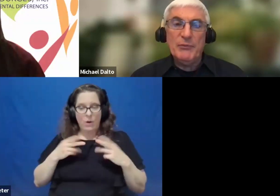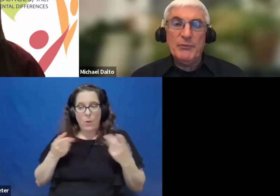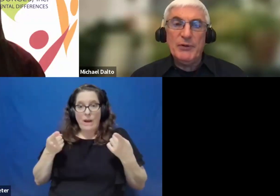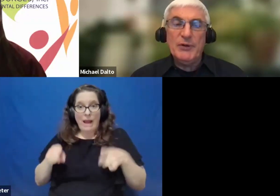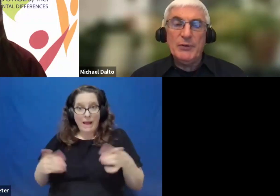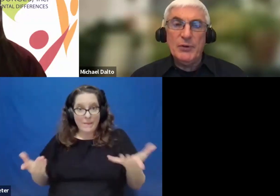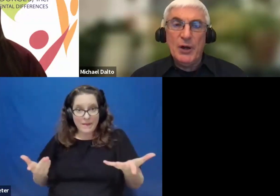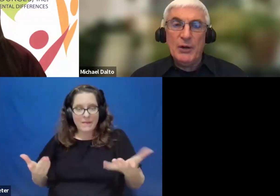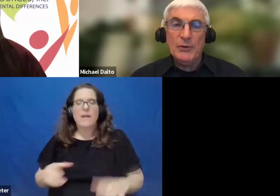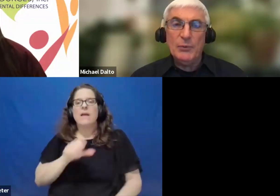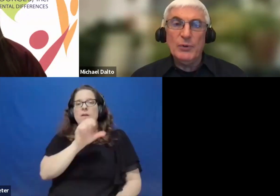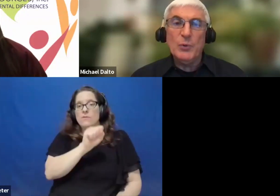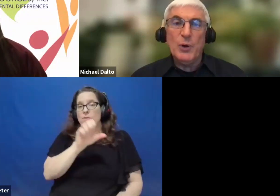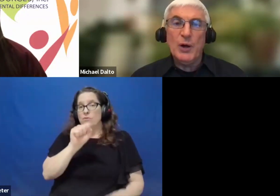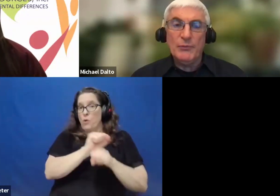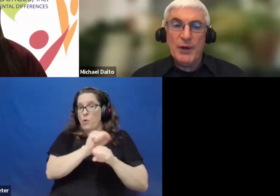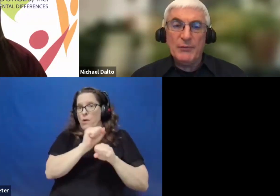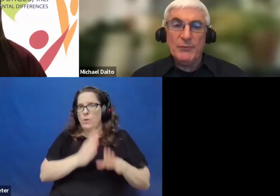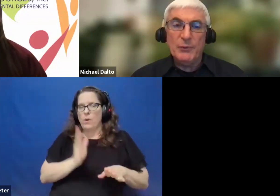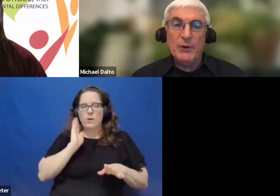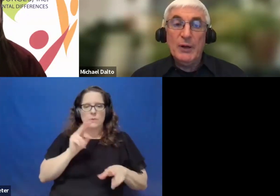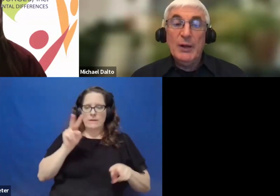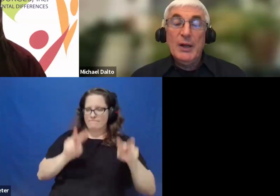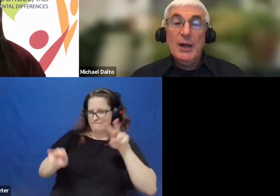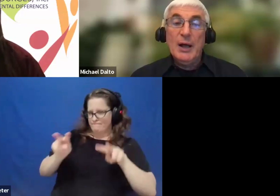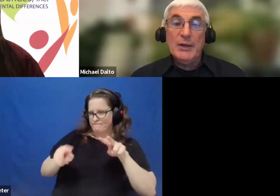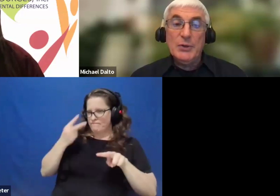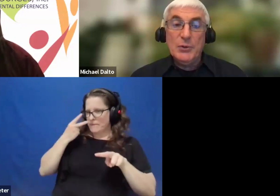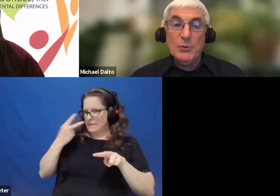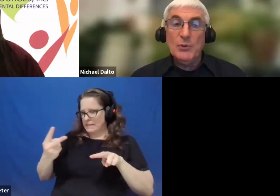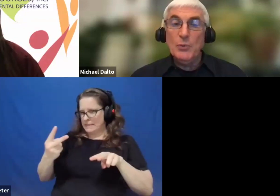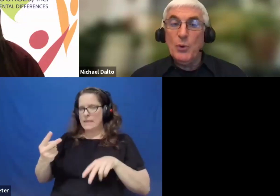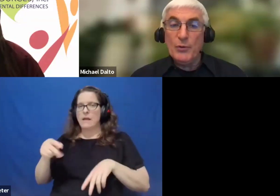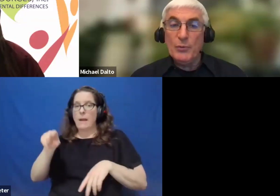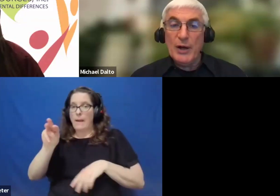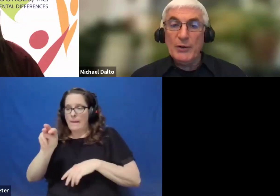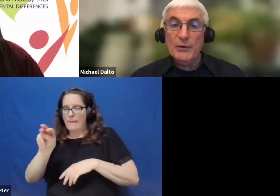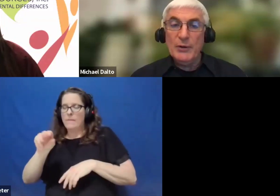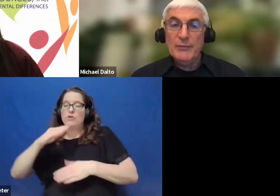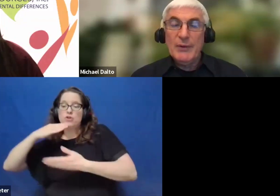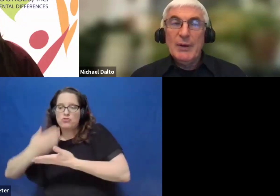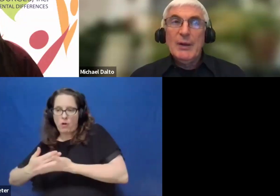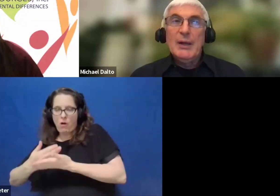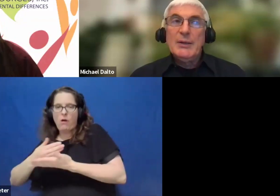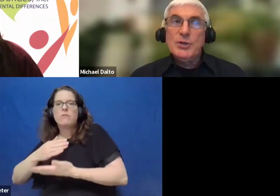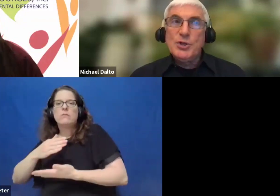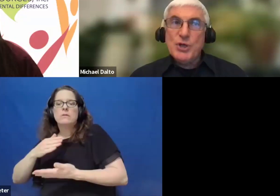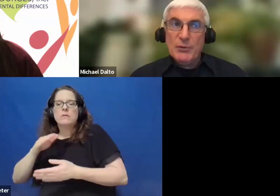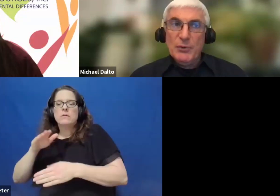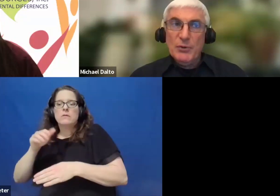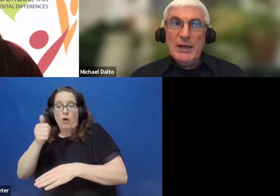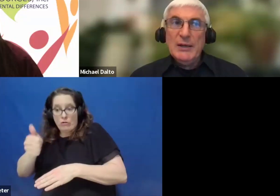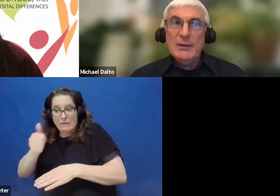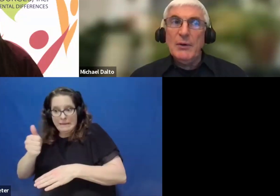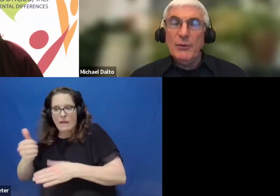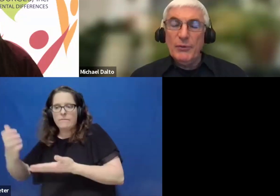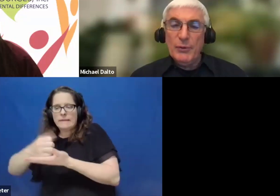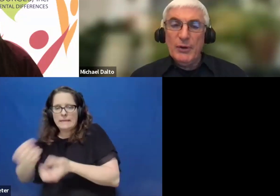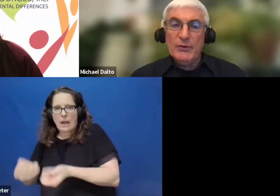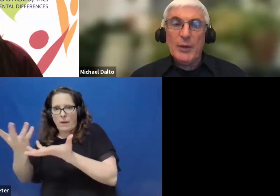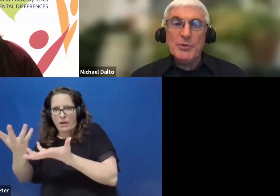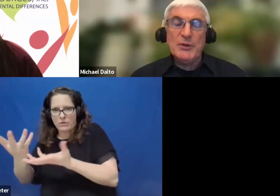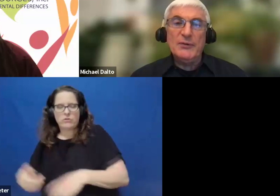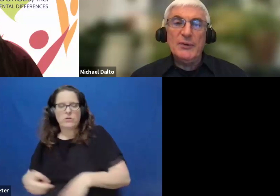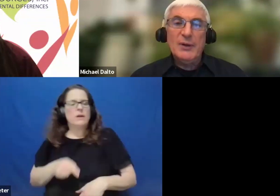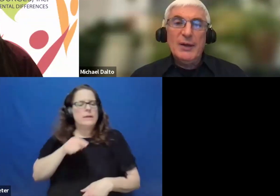the benefit that your daughter would qualify for on your work record. Generally, although there